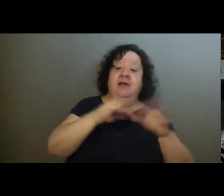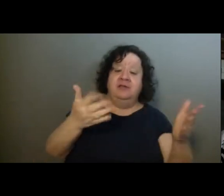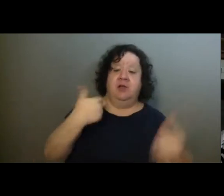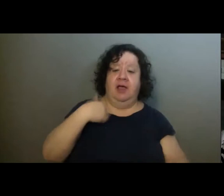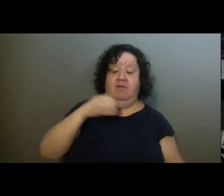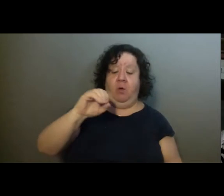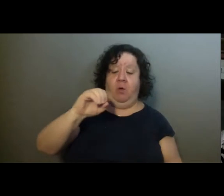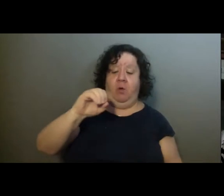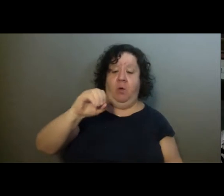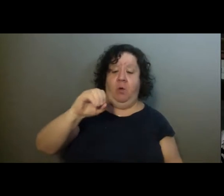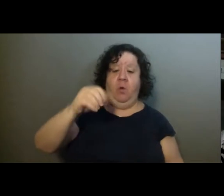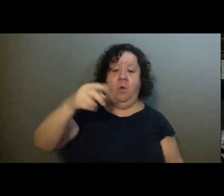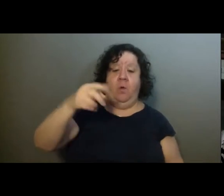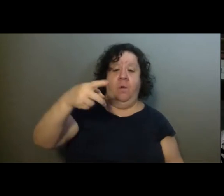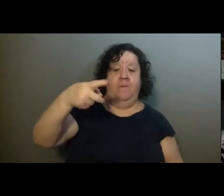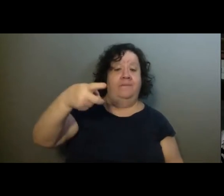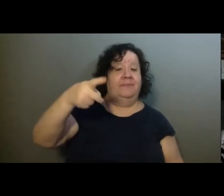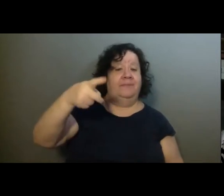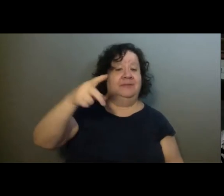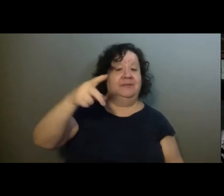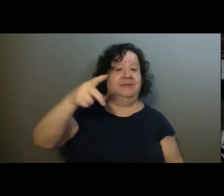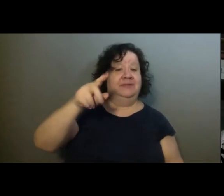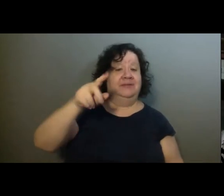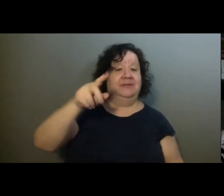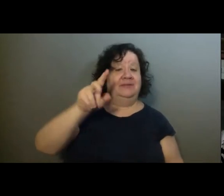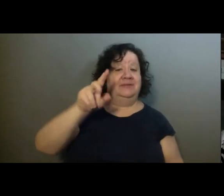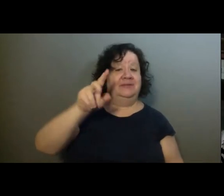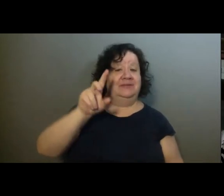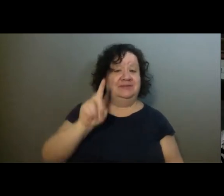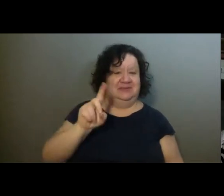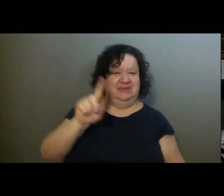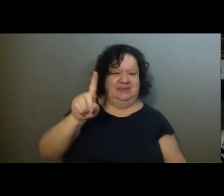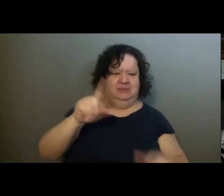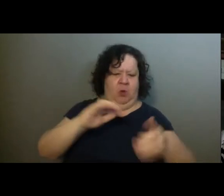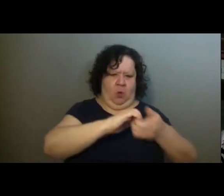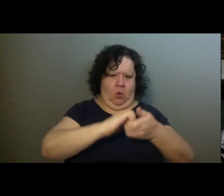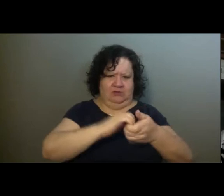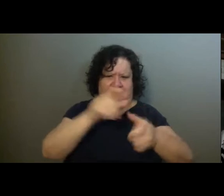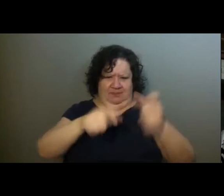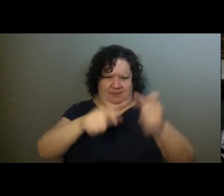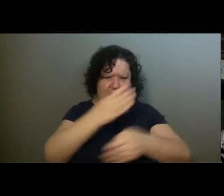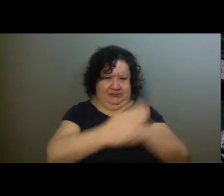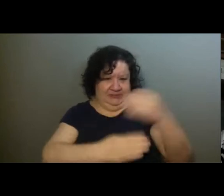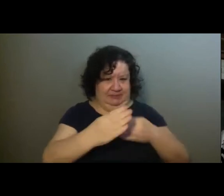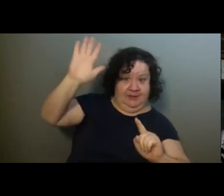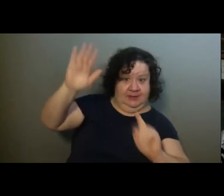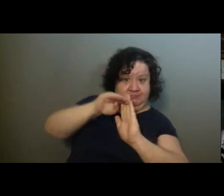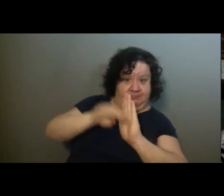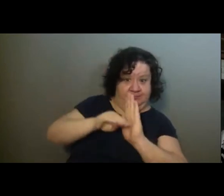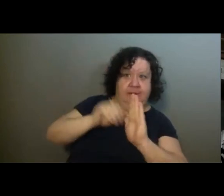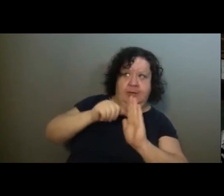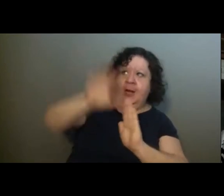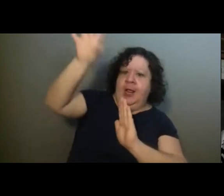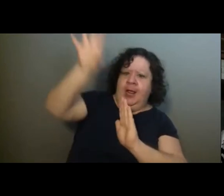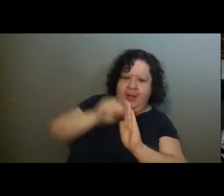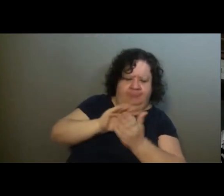population, using social media platforms that they've created. They've also created their